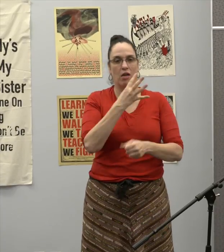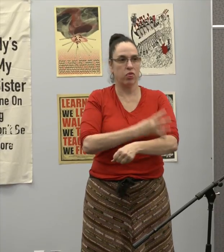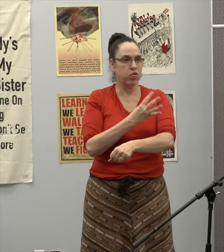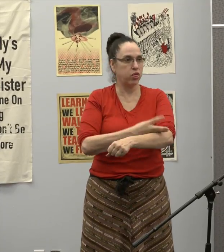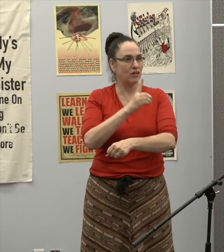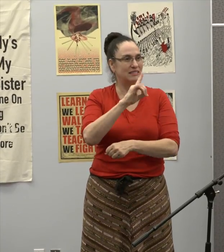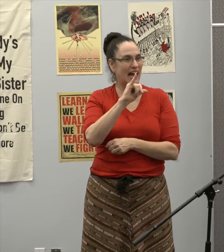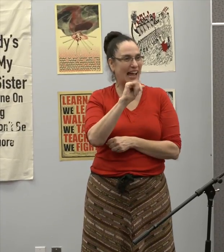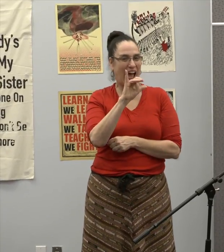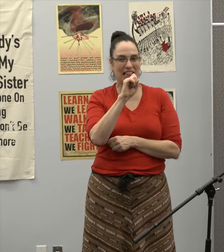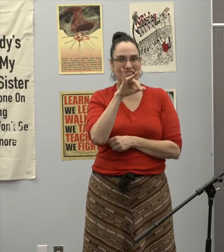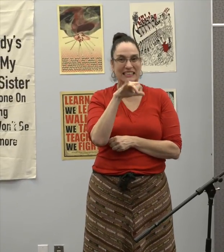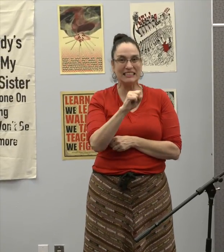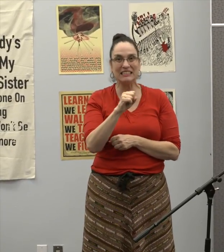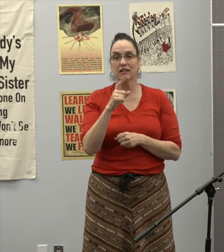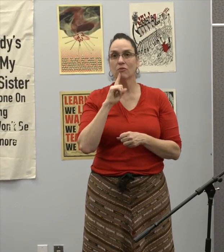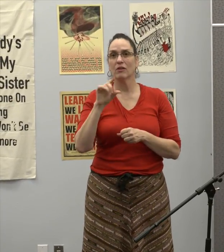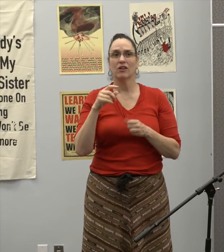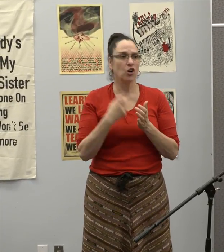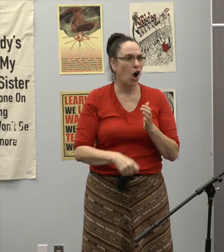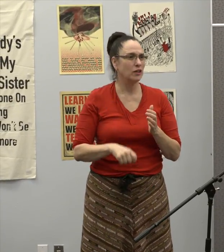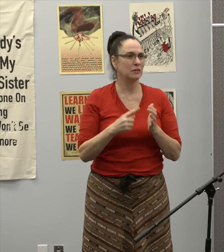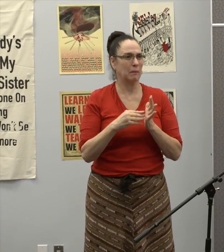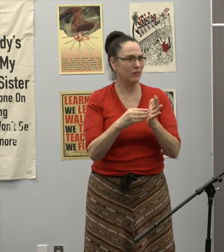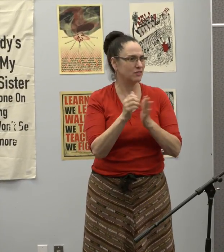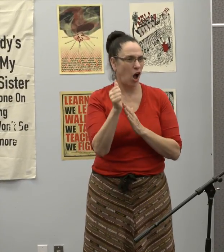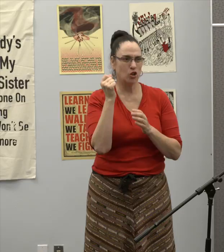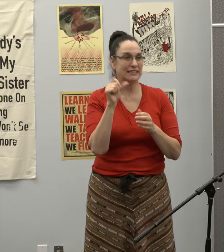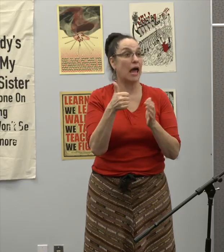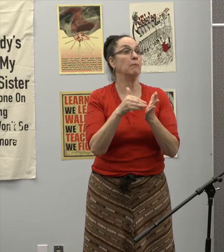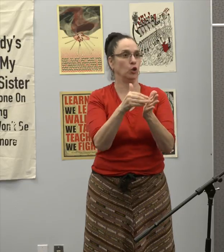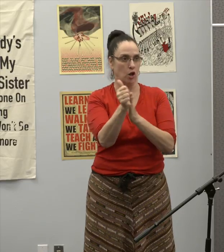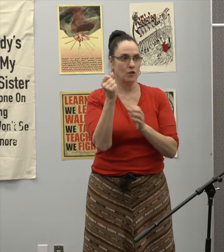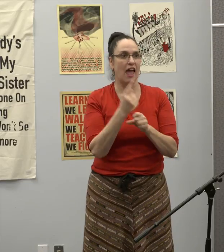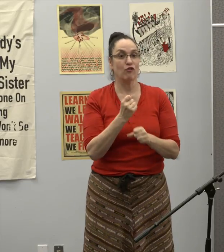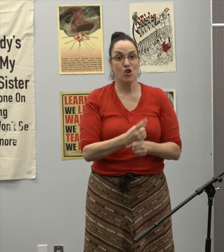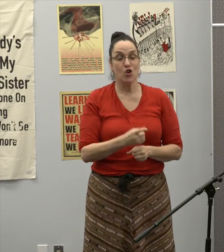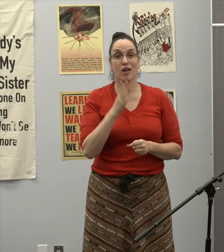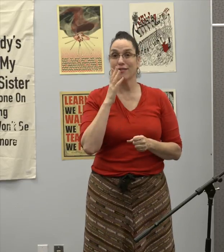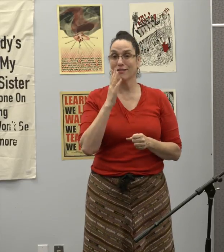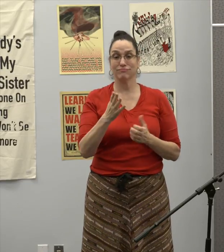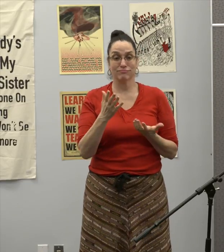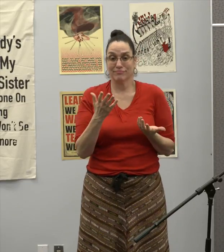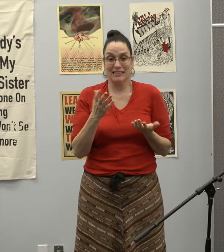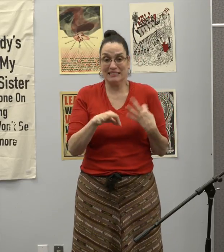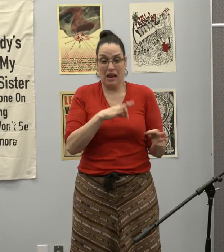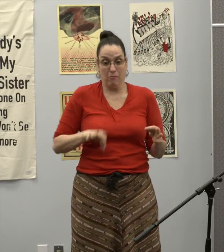from a tax-paying citizen to someone who's on welfare. I'll tell you about a woman who was